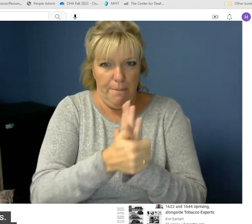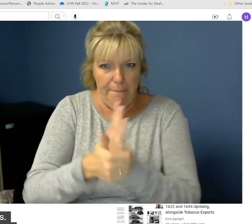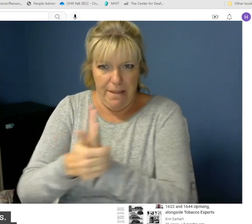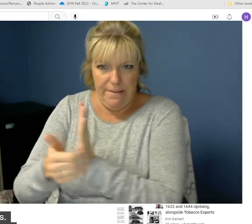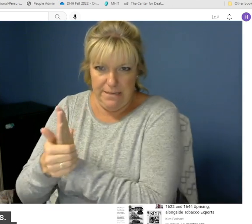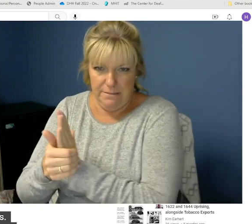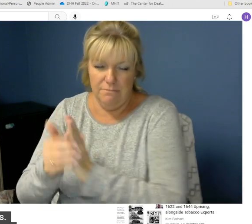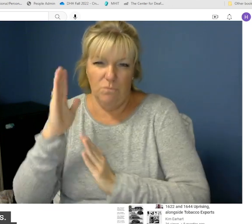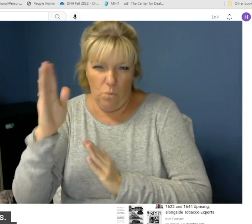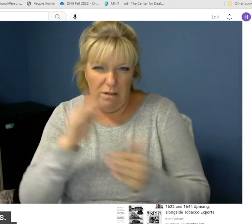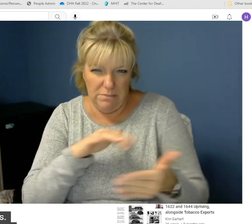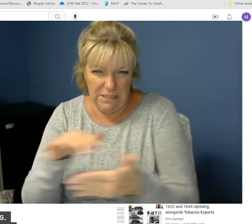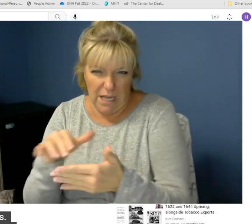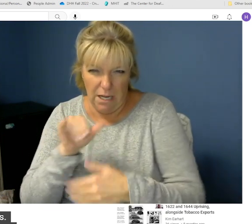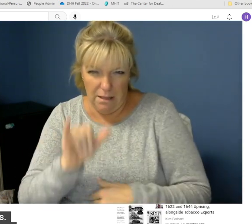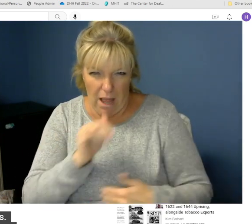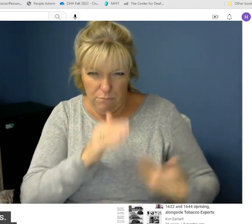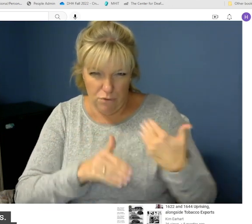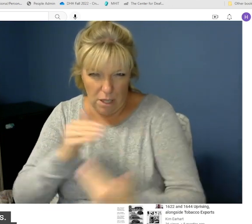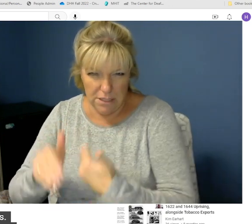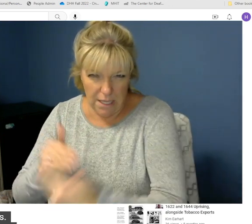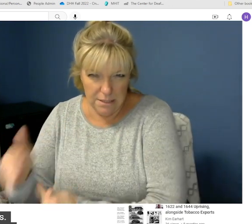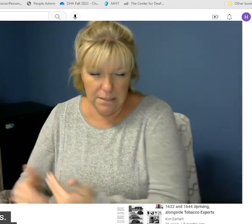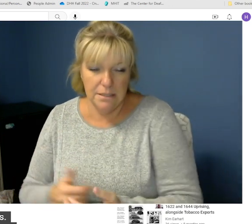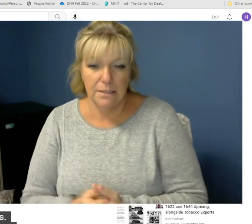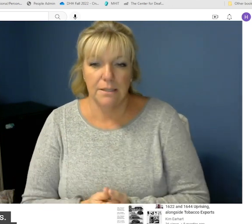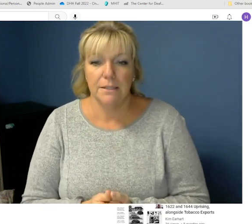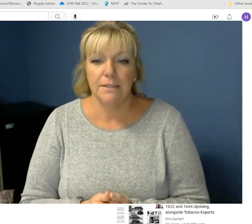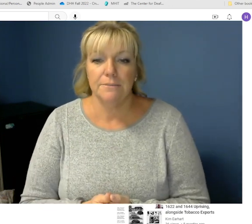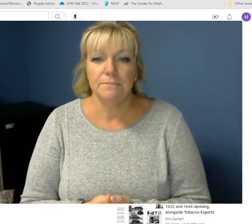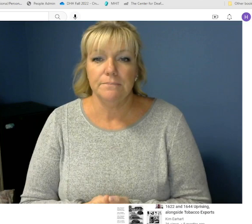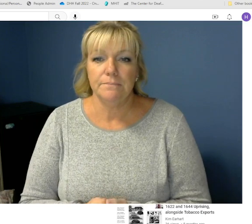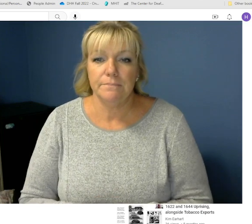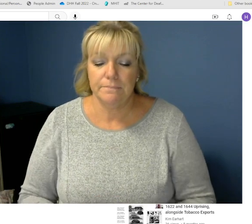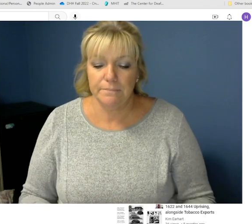that process. And then